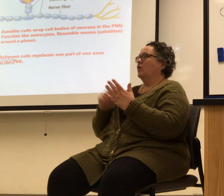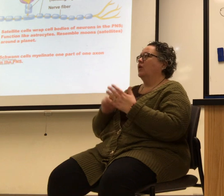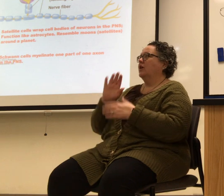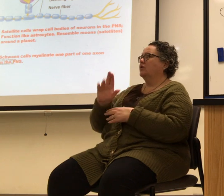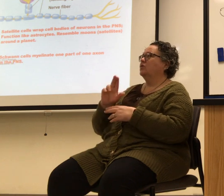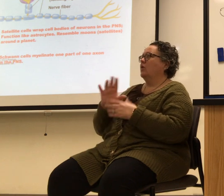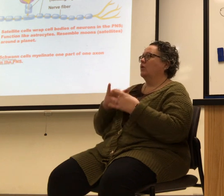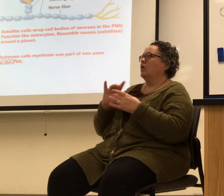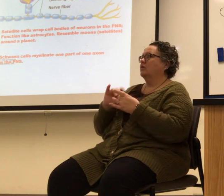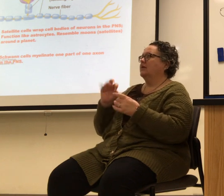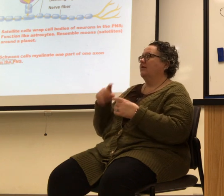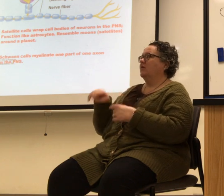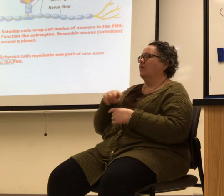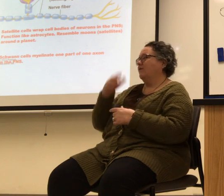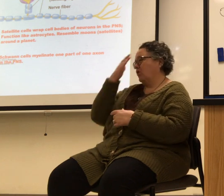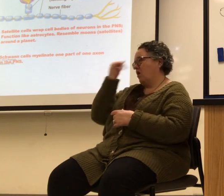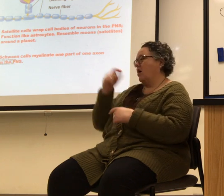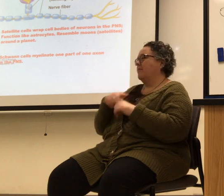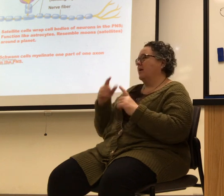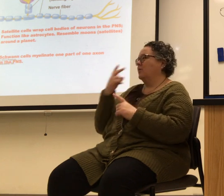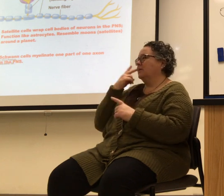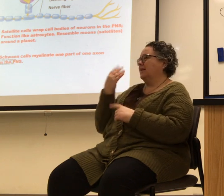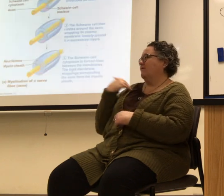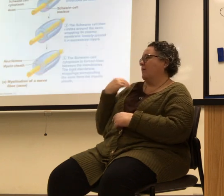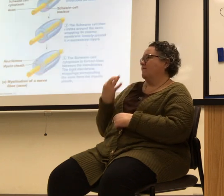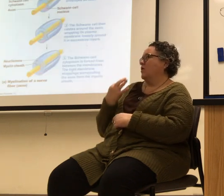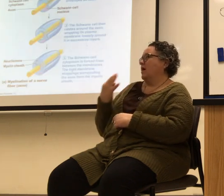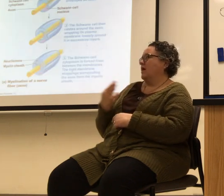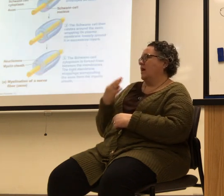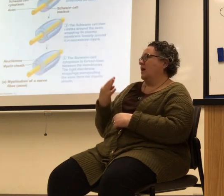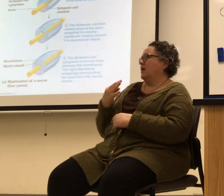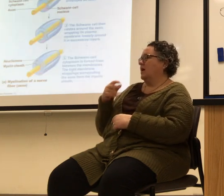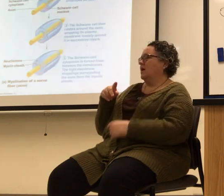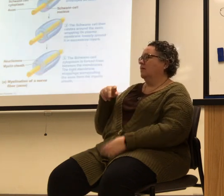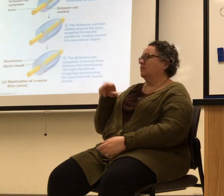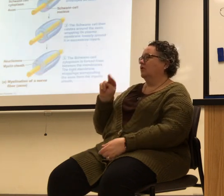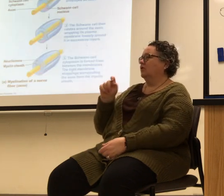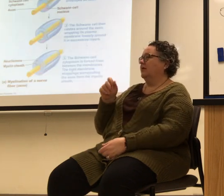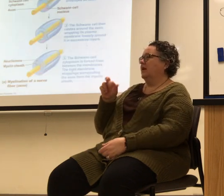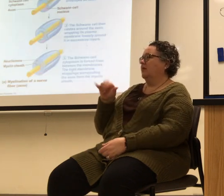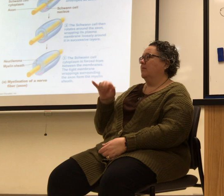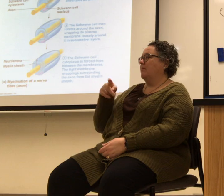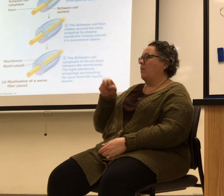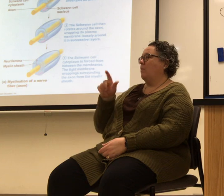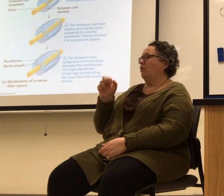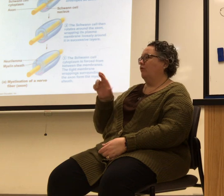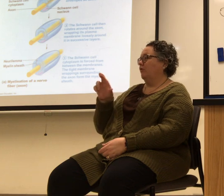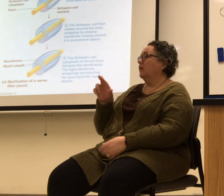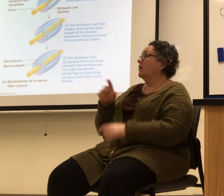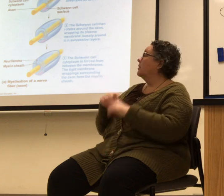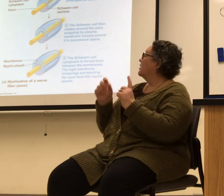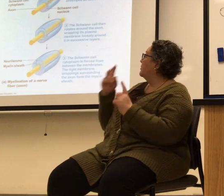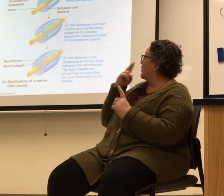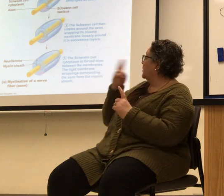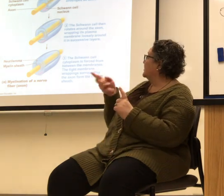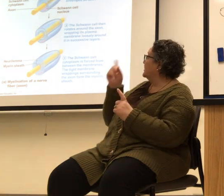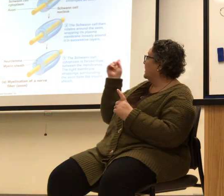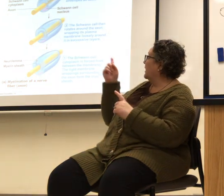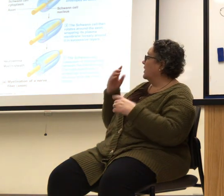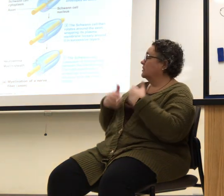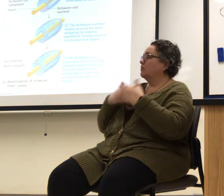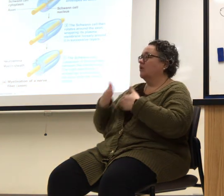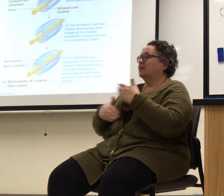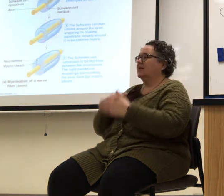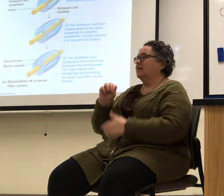you've forgotten that. We'll see it there. Anyways, this is the process of myelination, and what you see